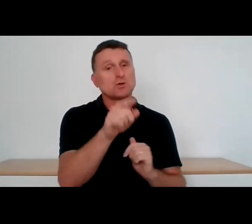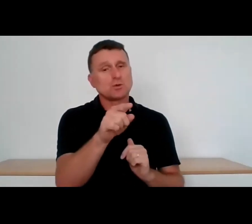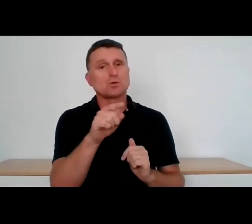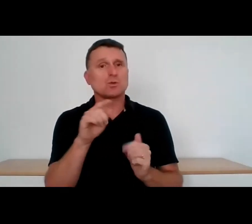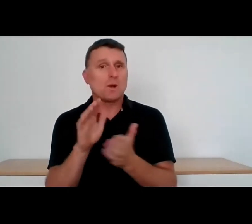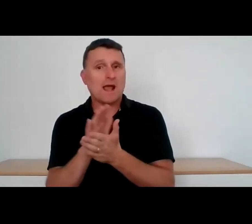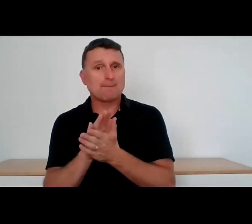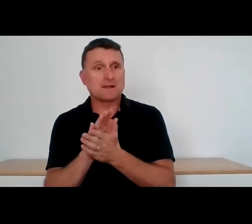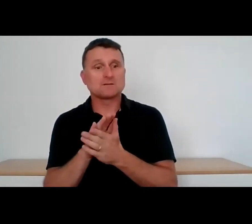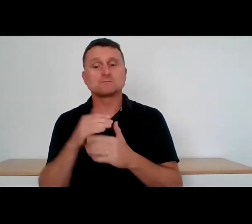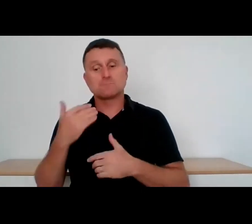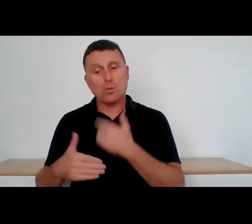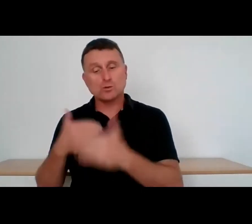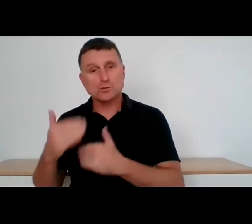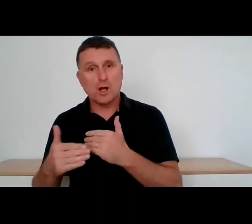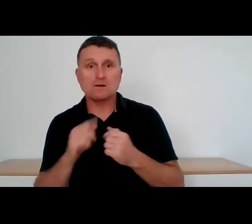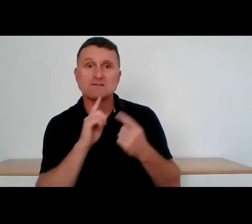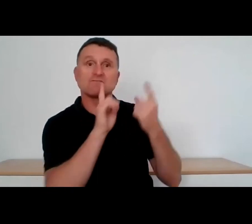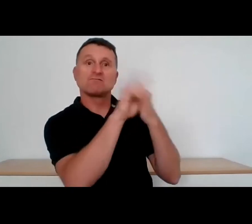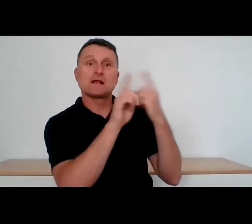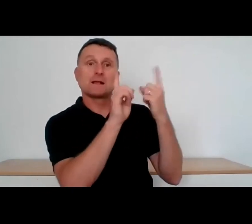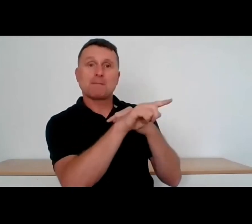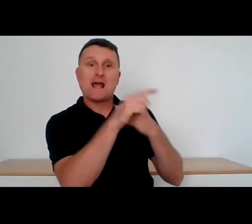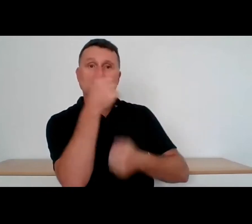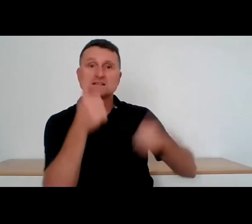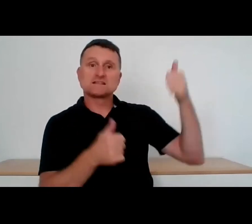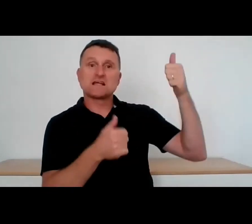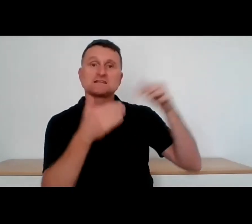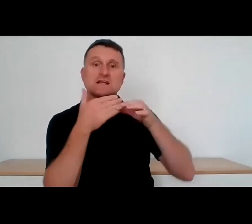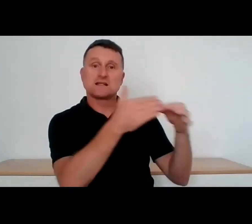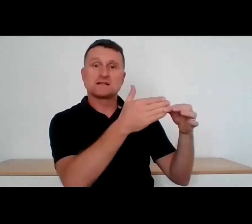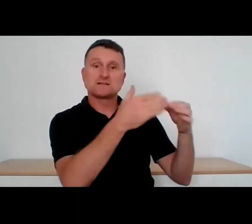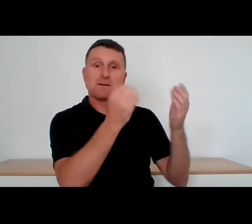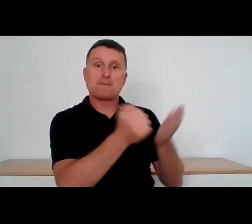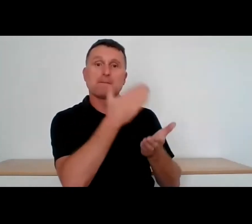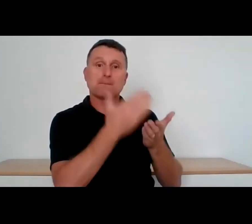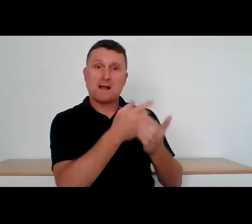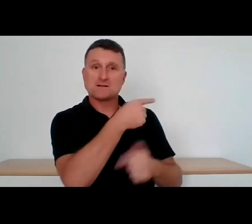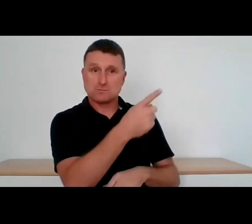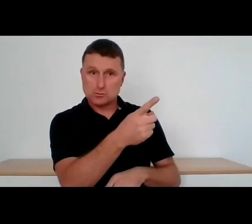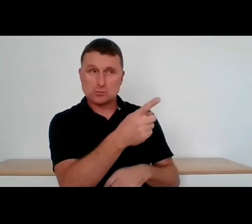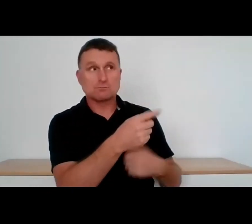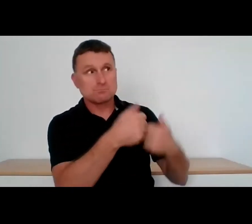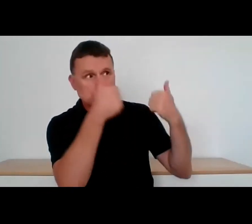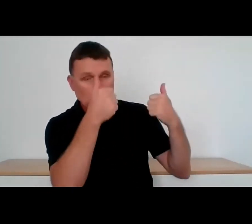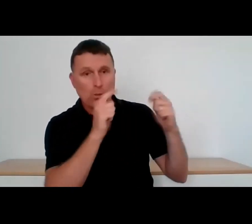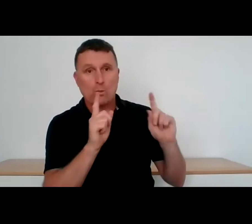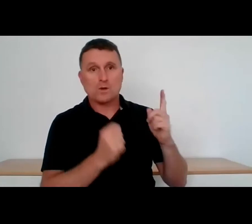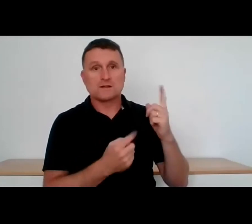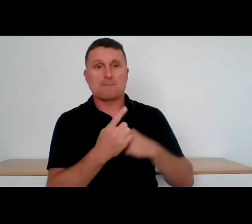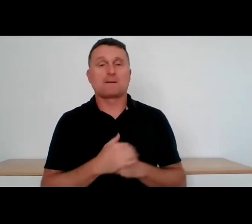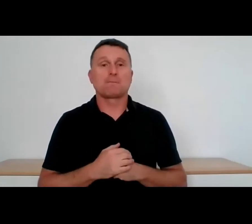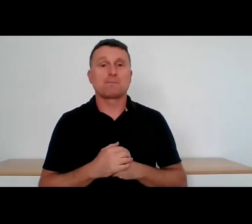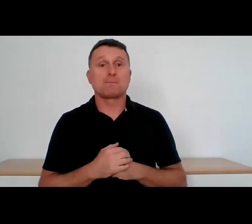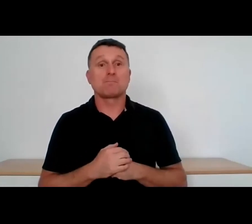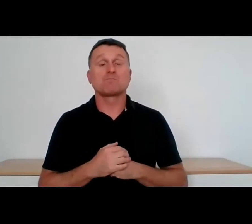senior leadership to make sure they are still on board. This way they have the opportunity